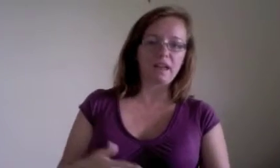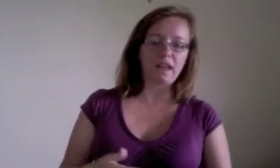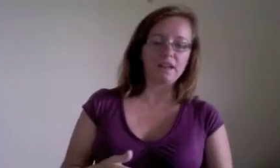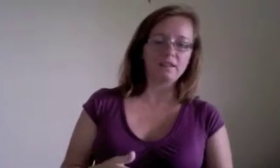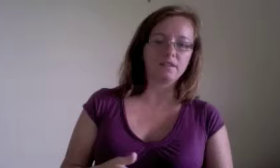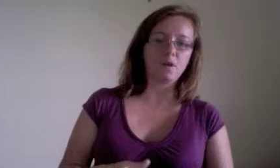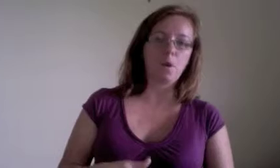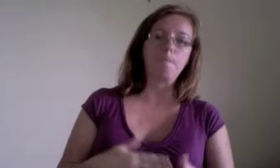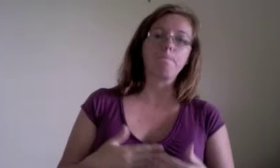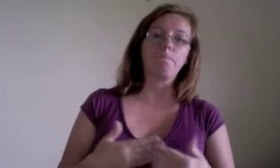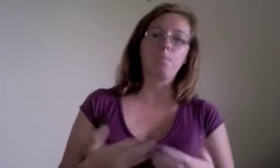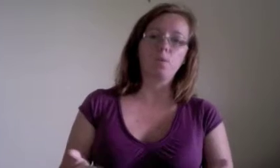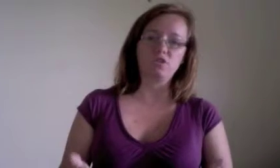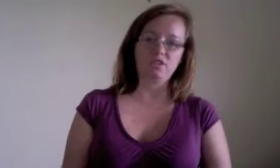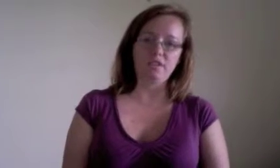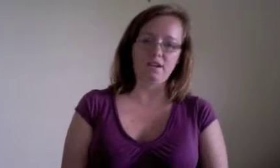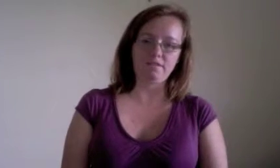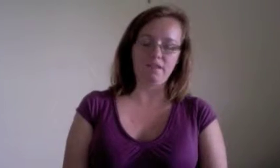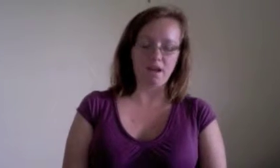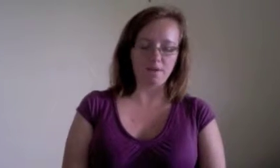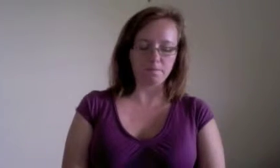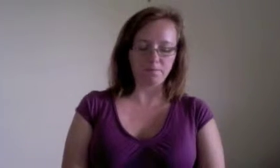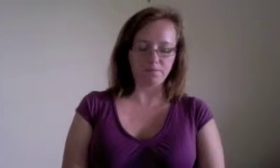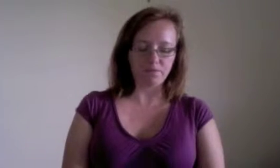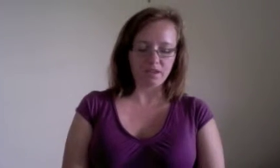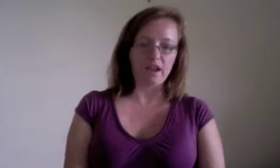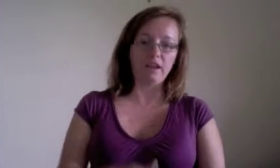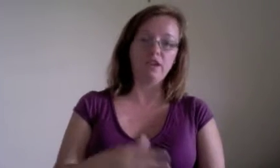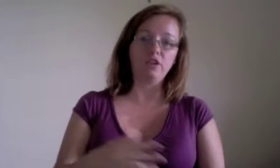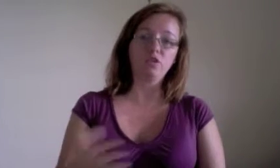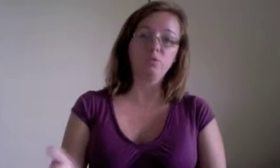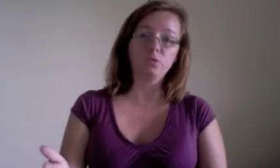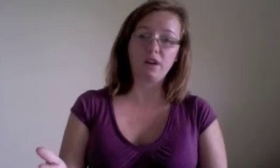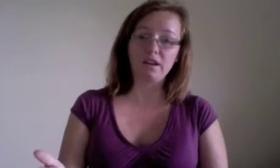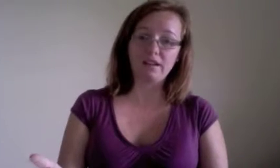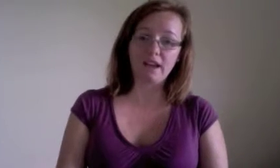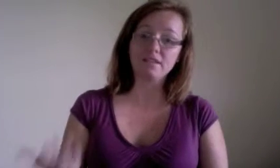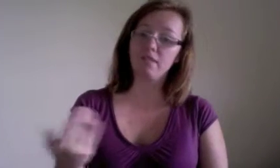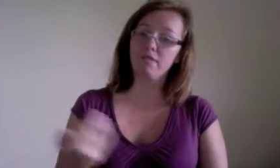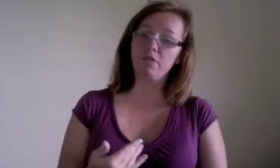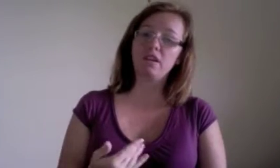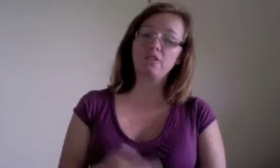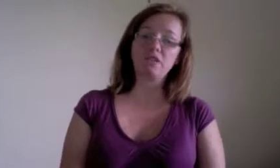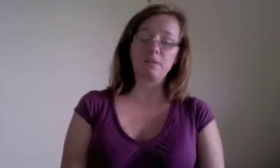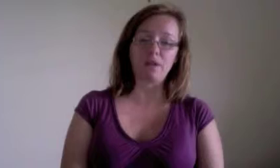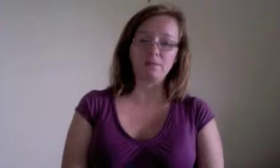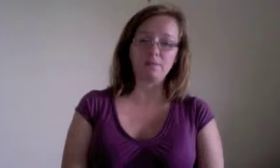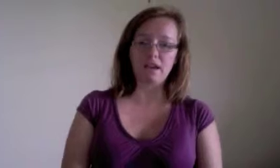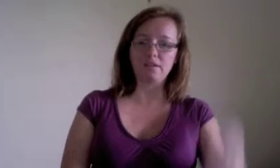duplicate what she said, and you will try to guess if you can understand what I'm saying.